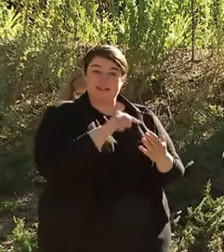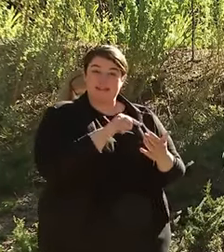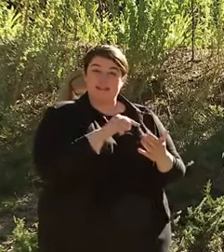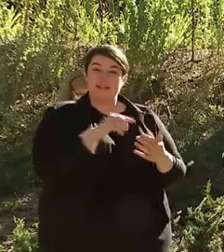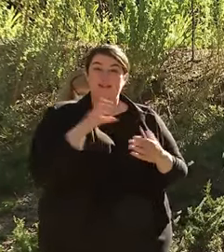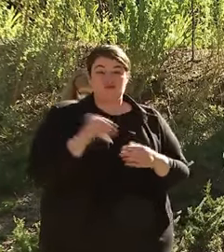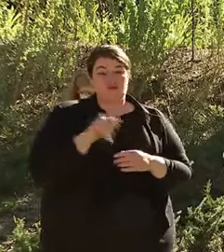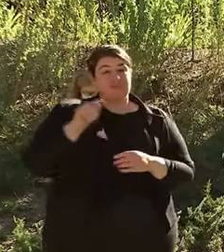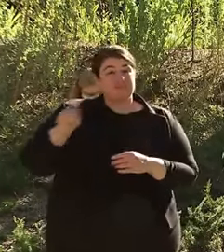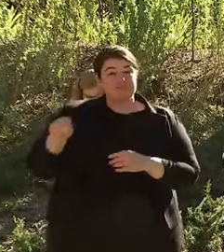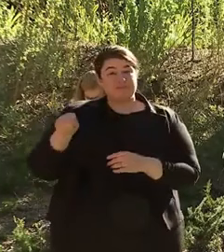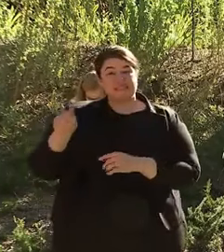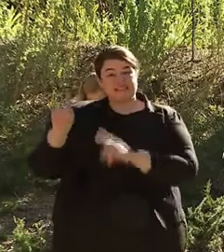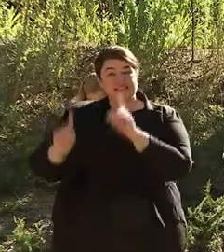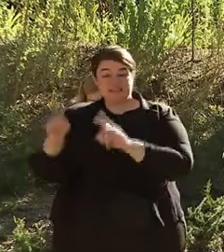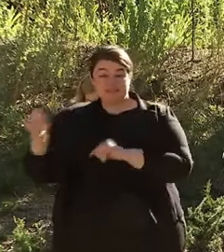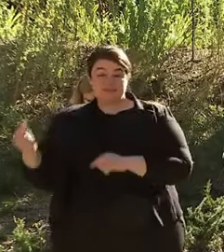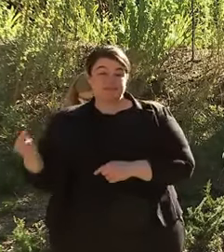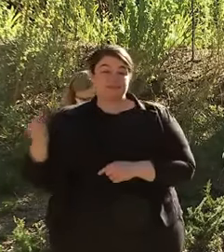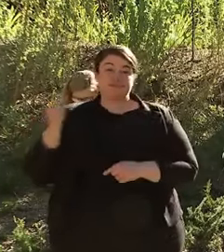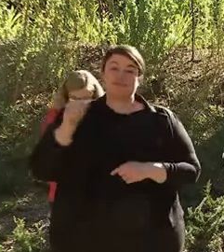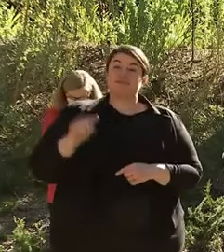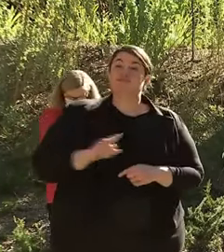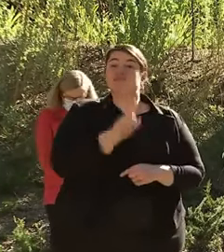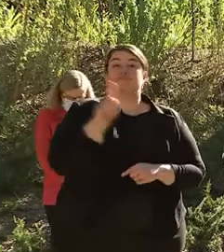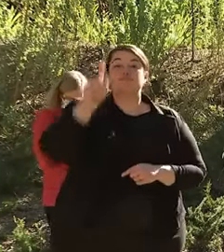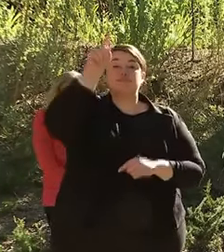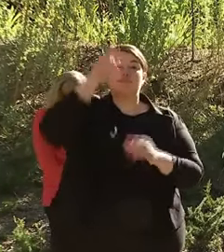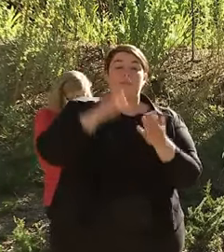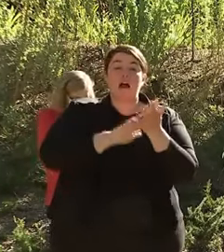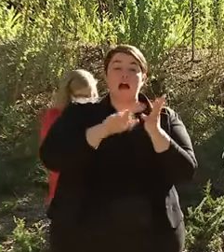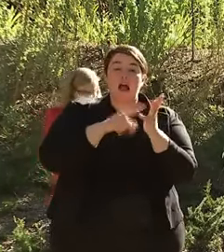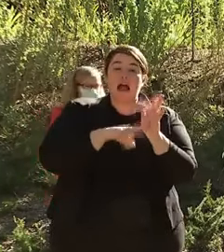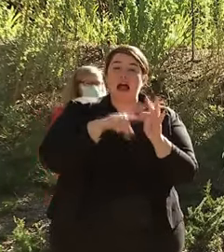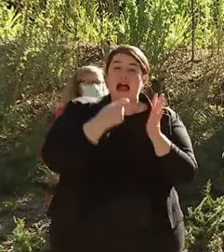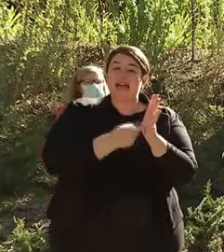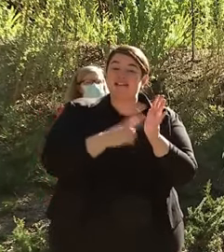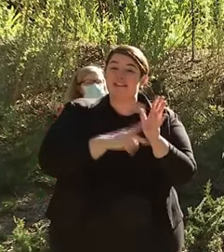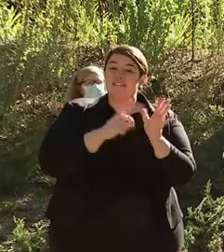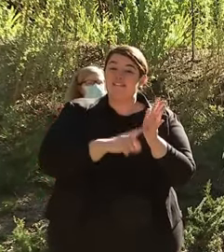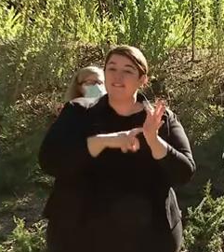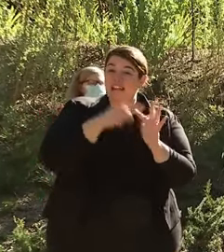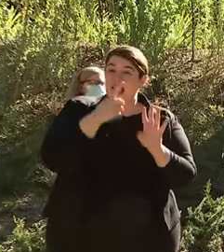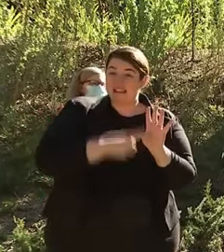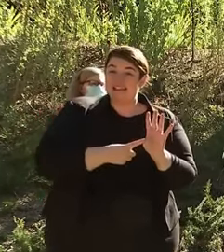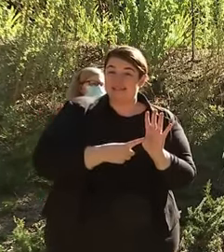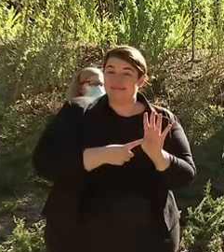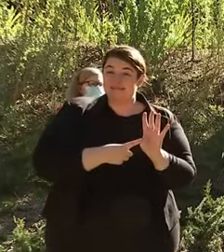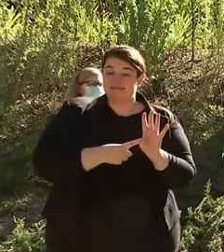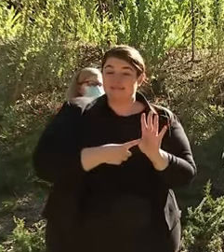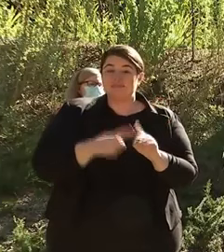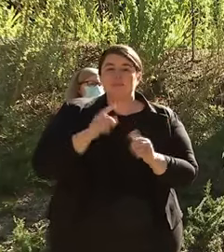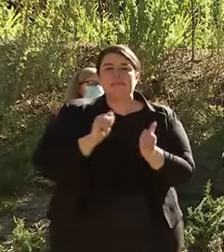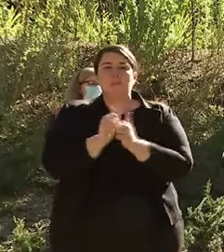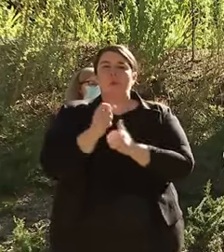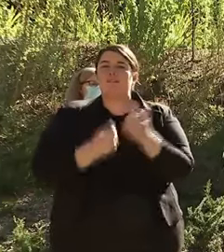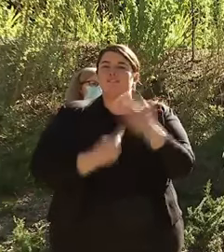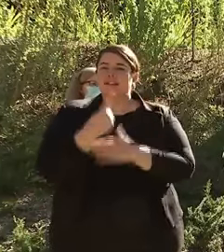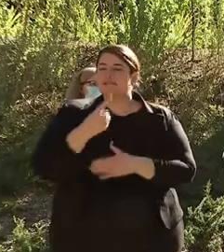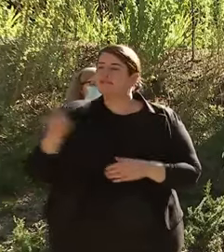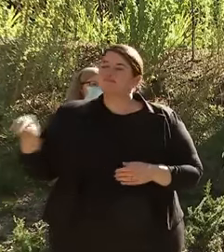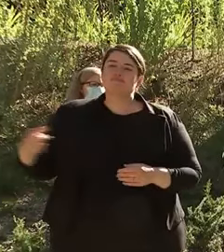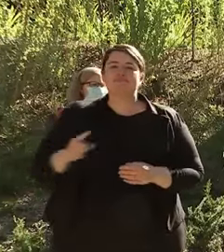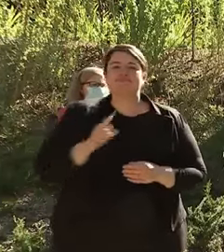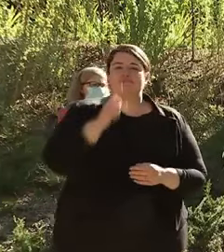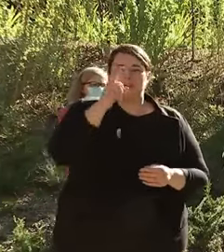eastern suburbs to a sporting event up in the Hunter Valley. It was against the public health order. No matter how people think that